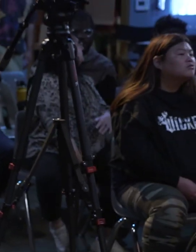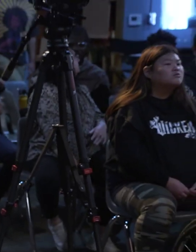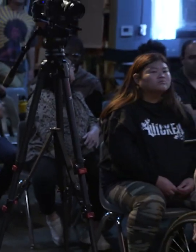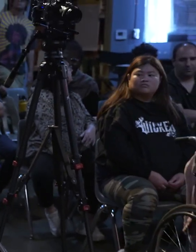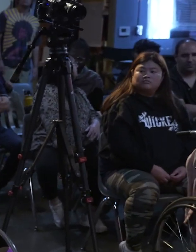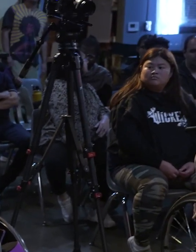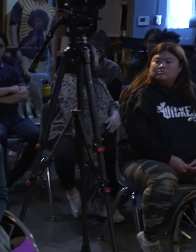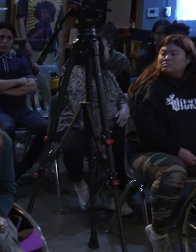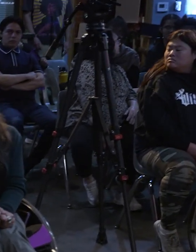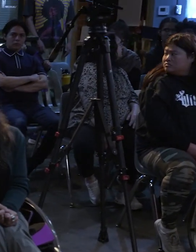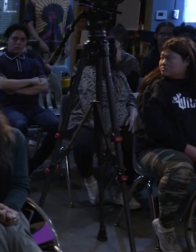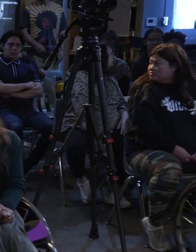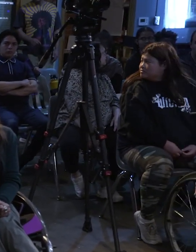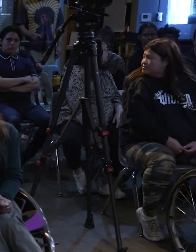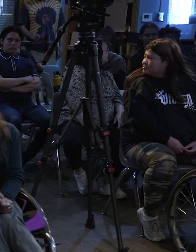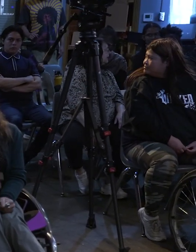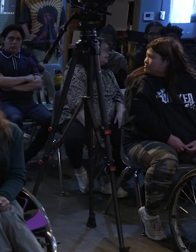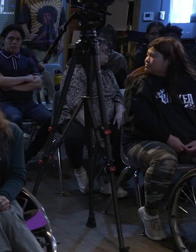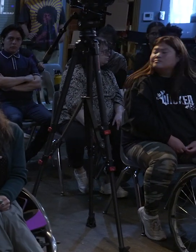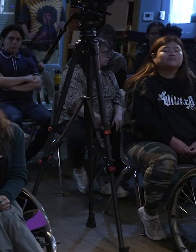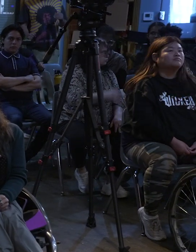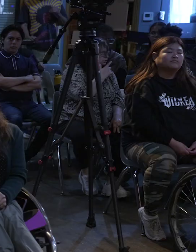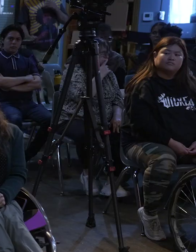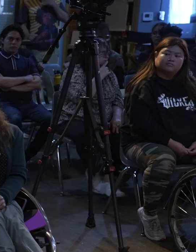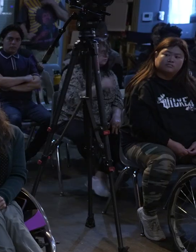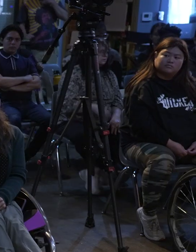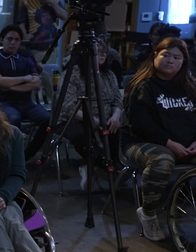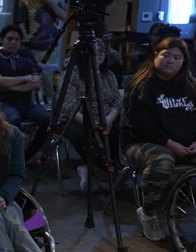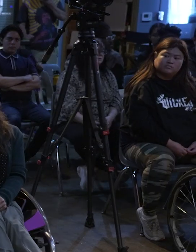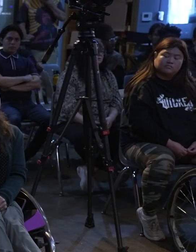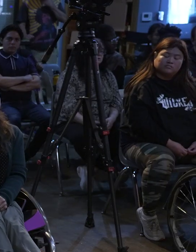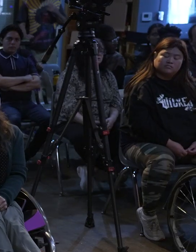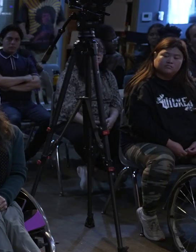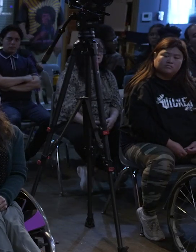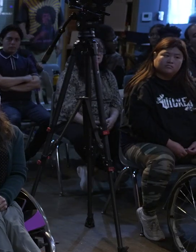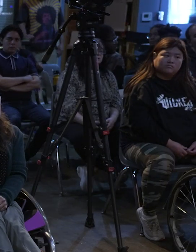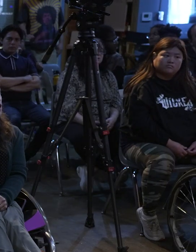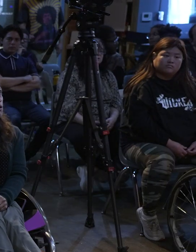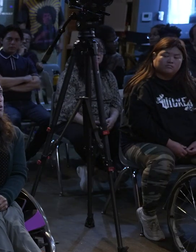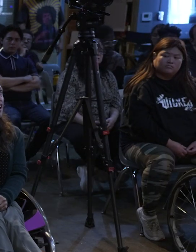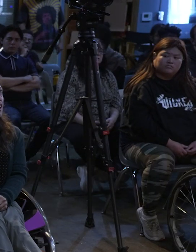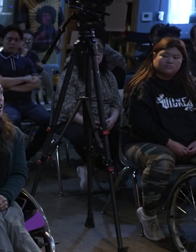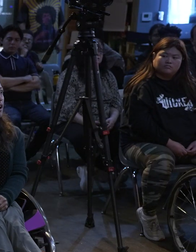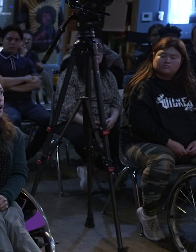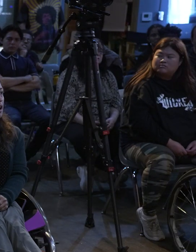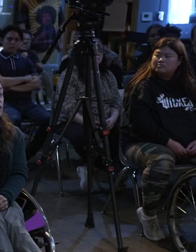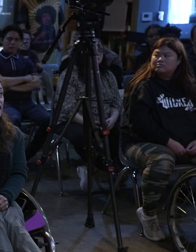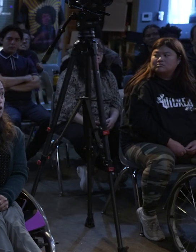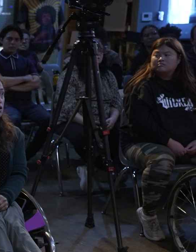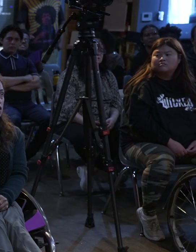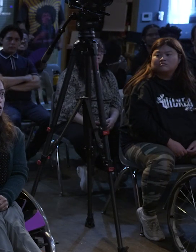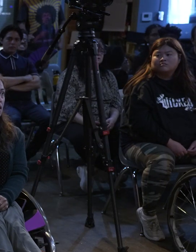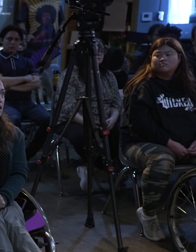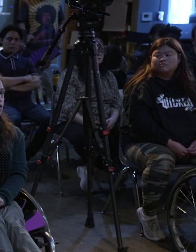watched 8 Simple Rules because it hurt me. I felt like I knew that if I